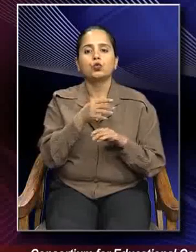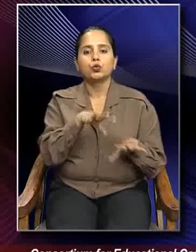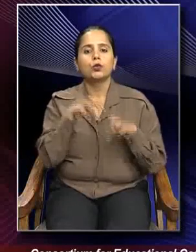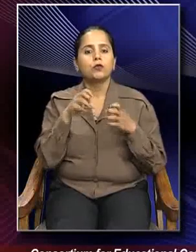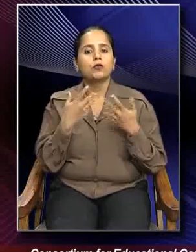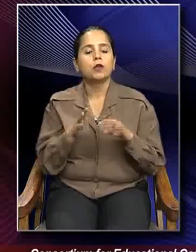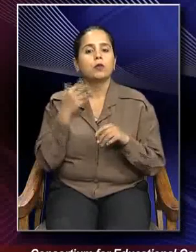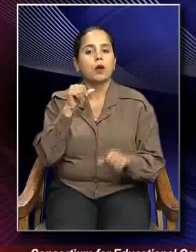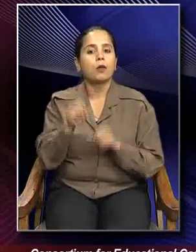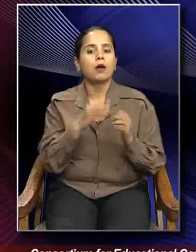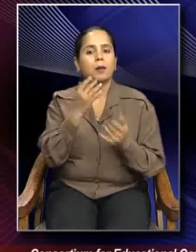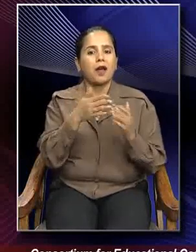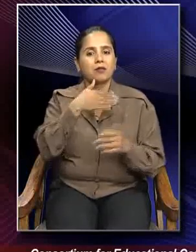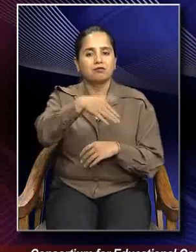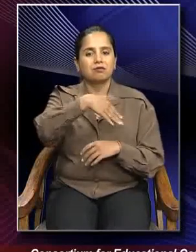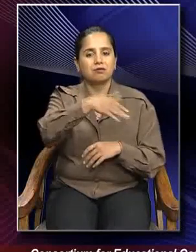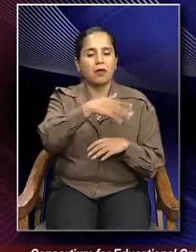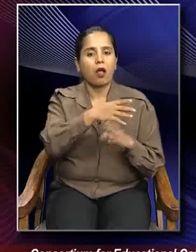process of burning it.